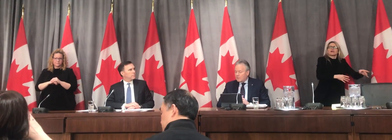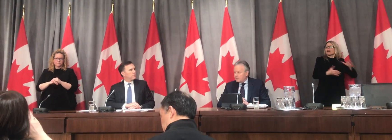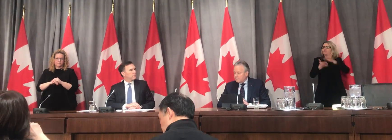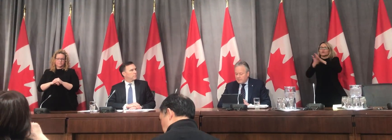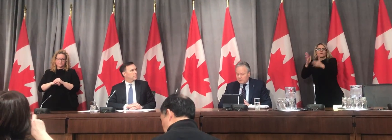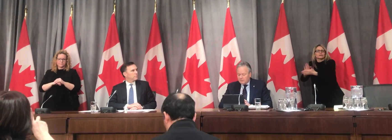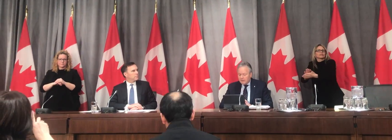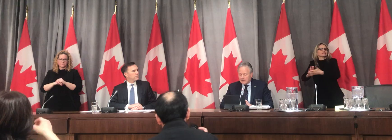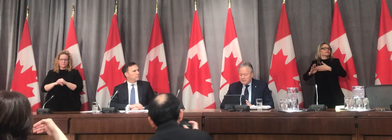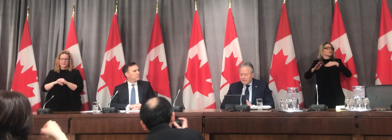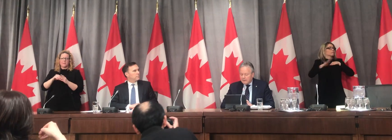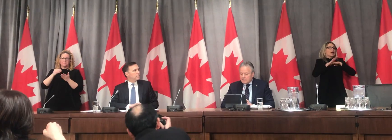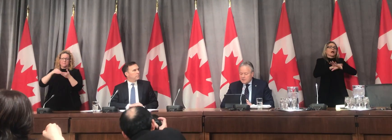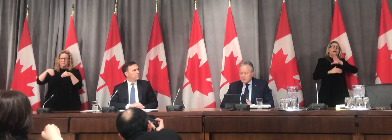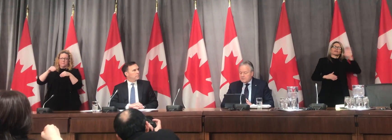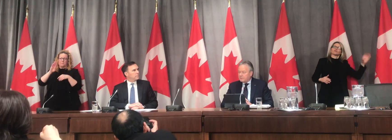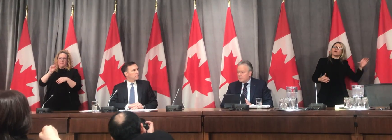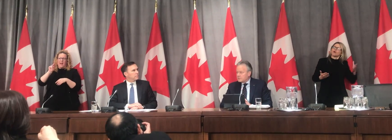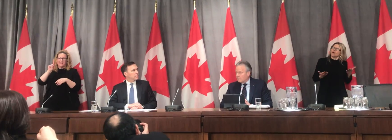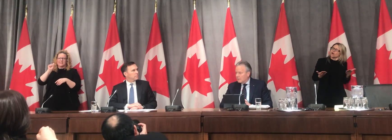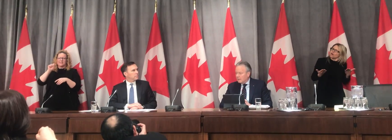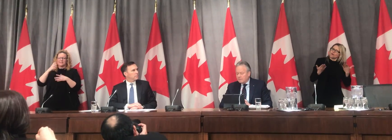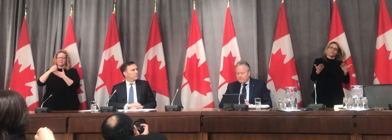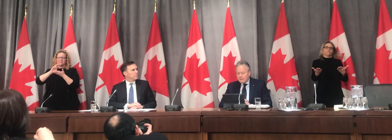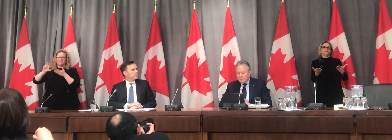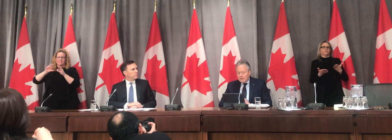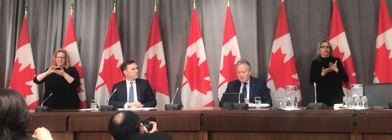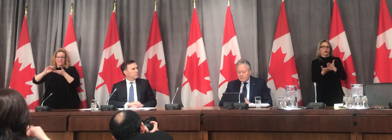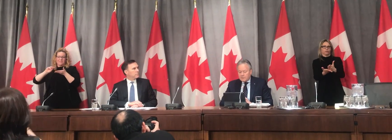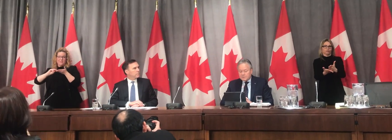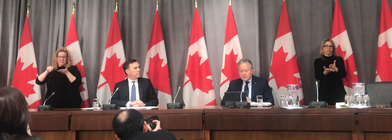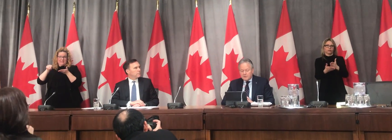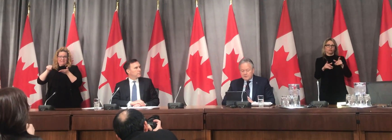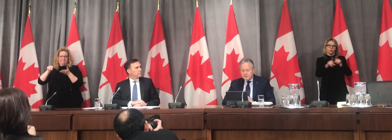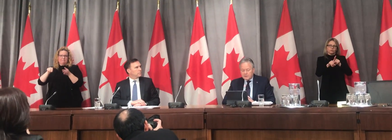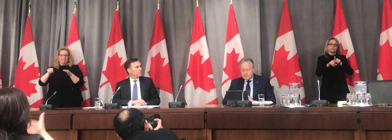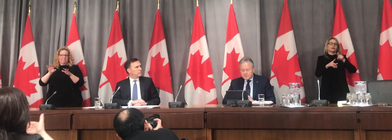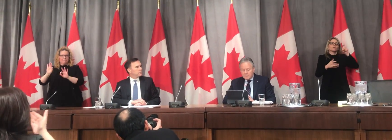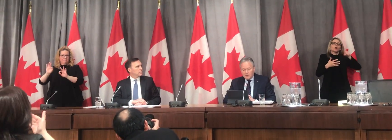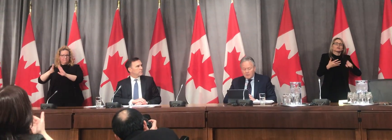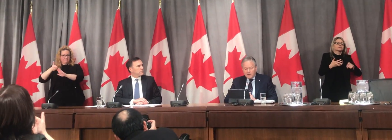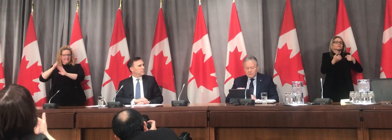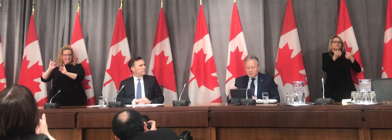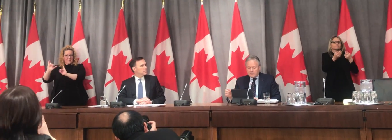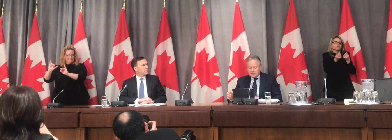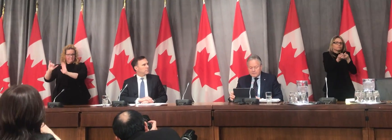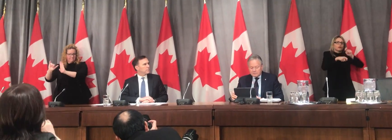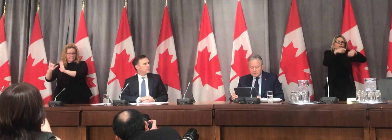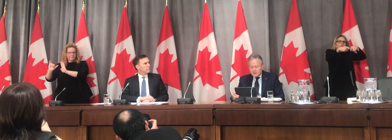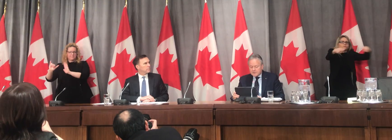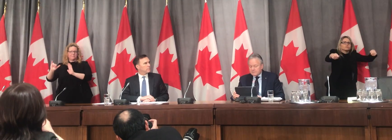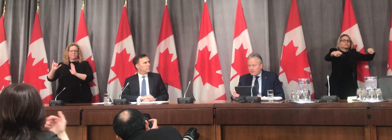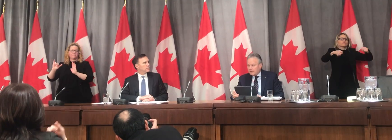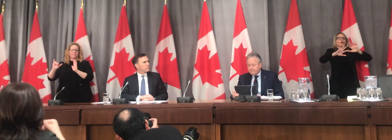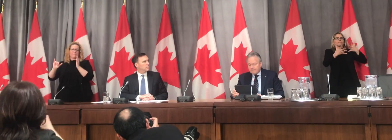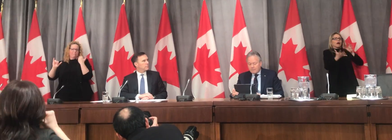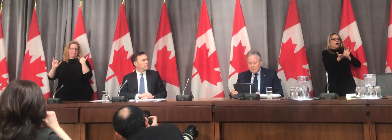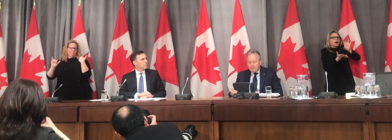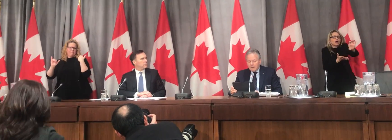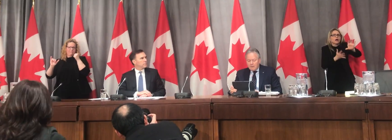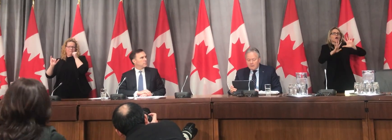that this important funding market continues to function well. The first purchase under this new program took place only